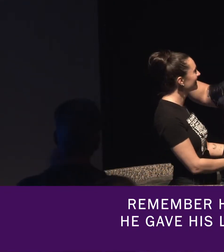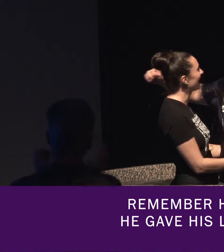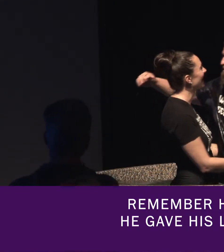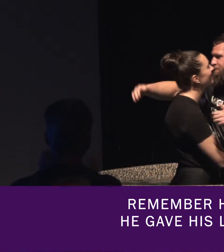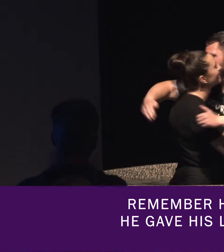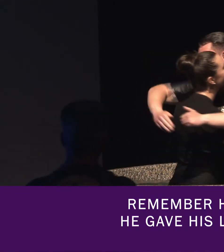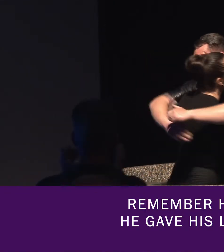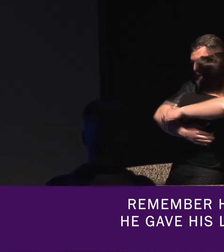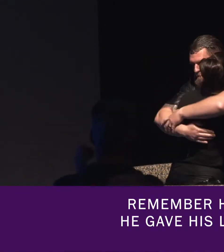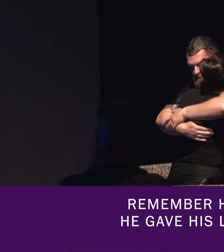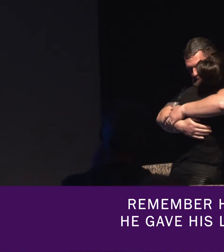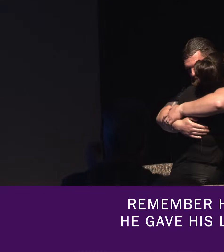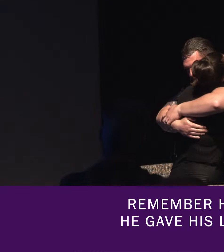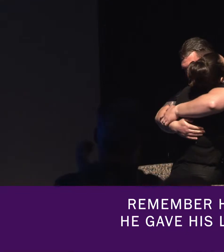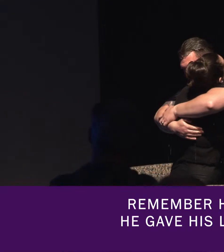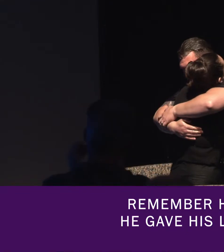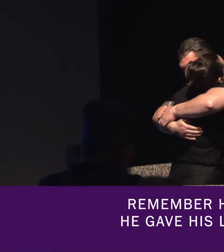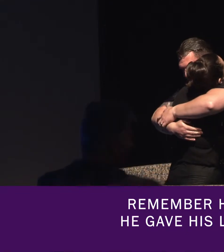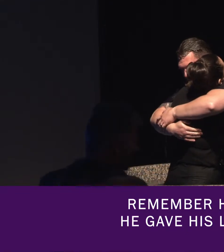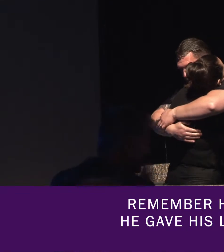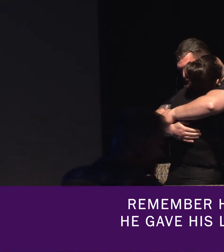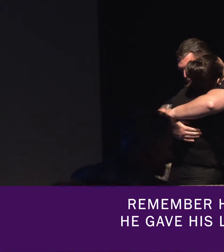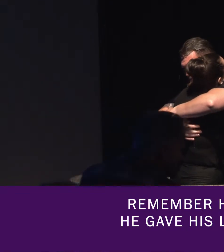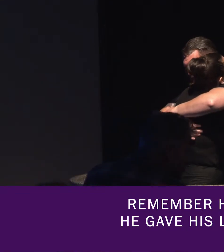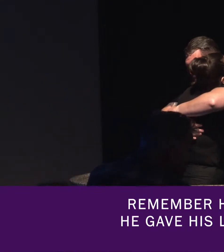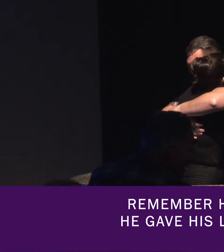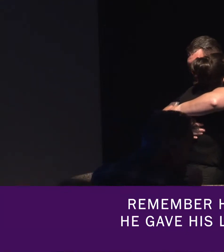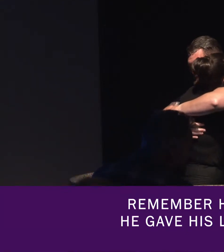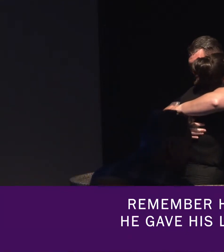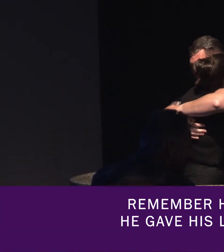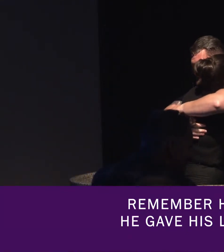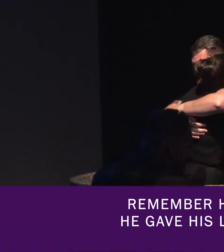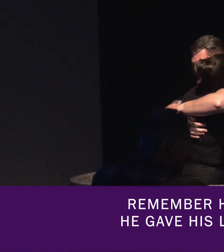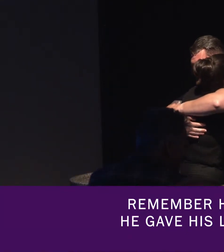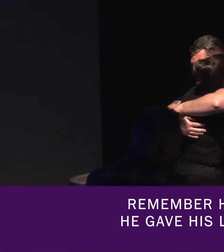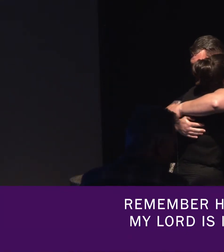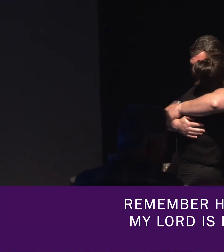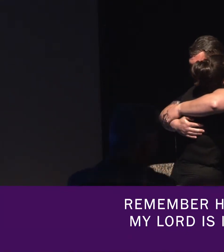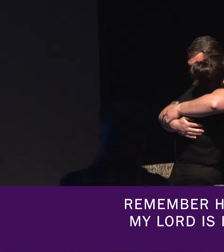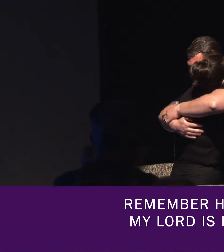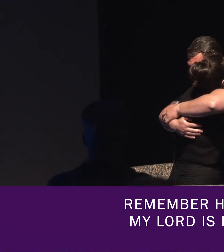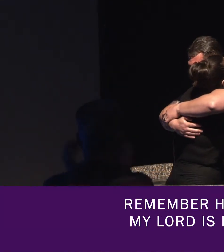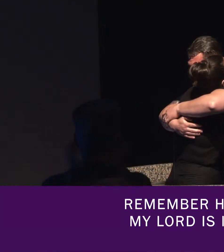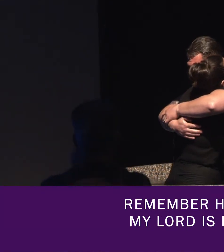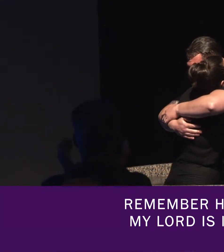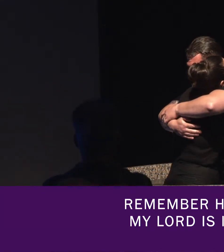He gave his life to save her.